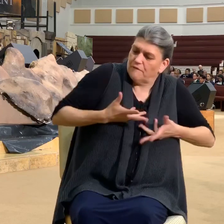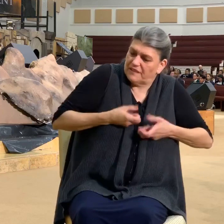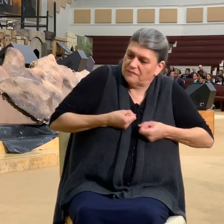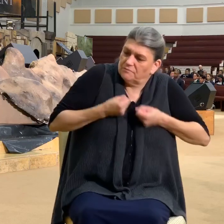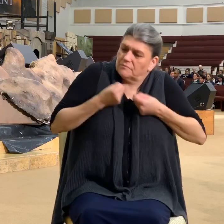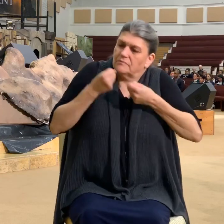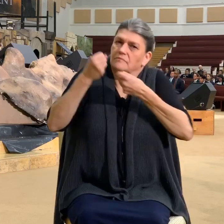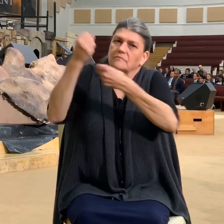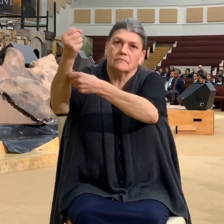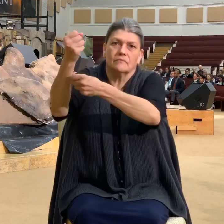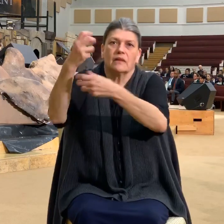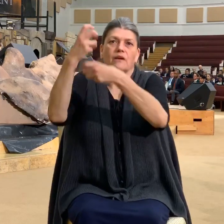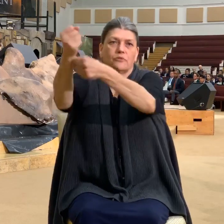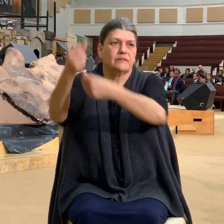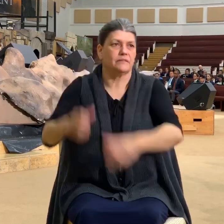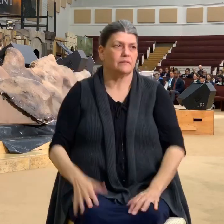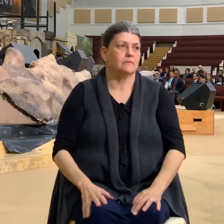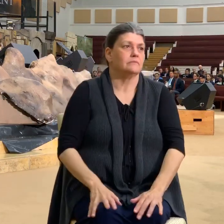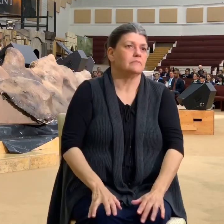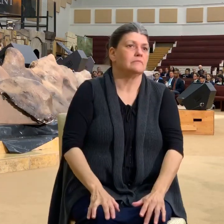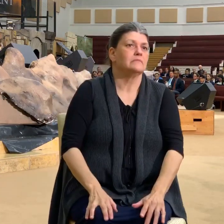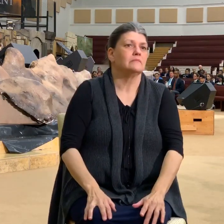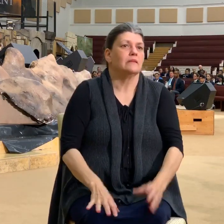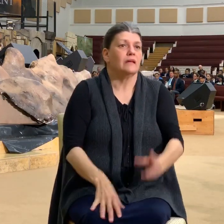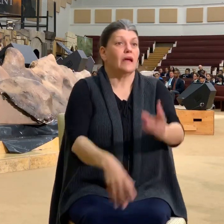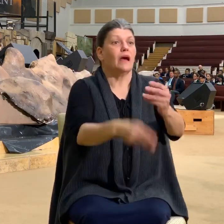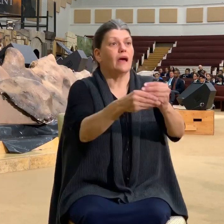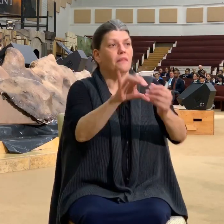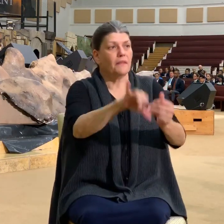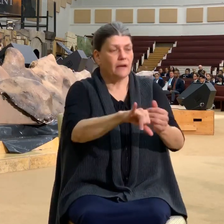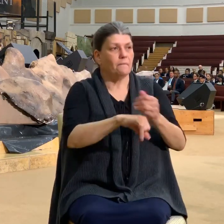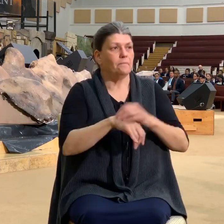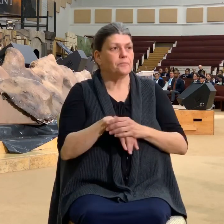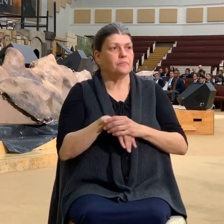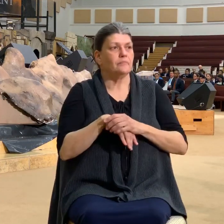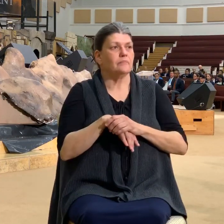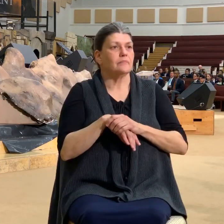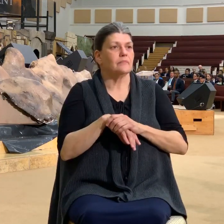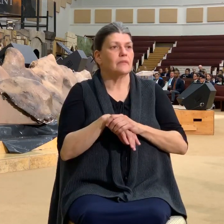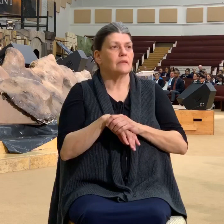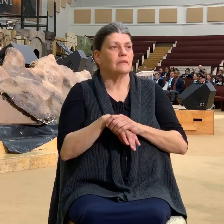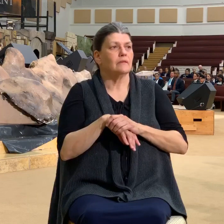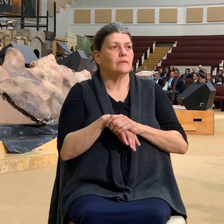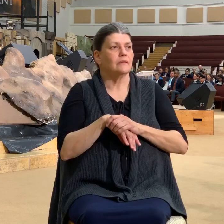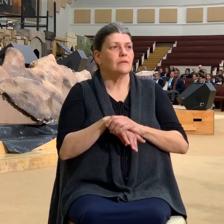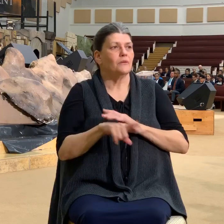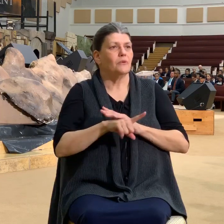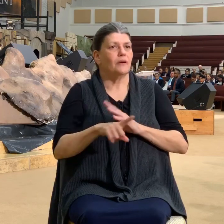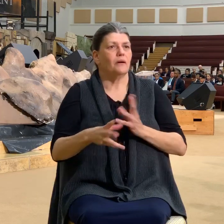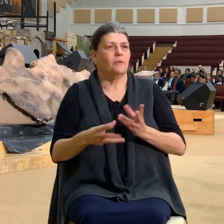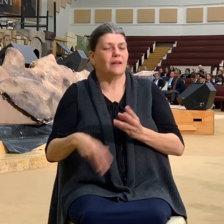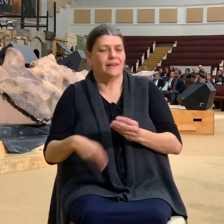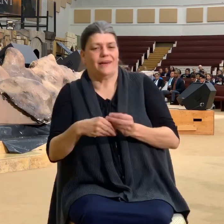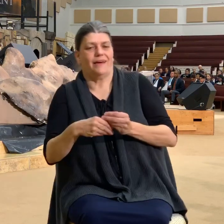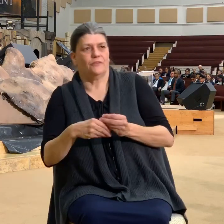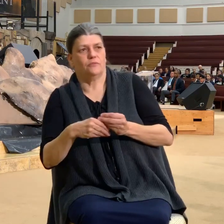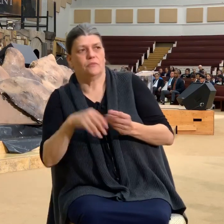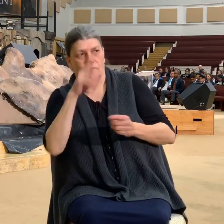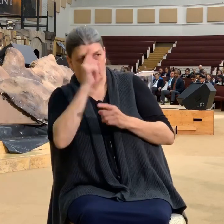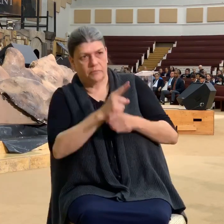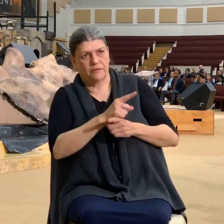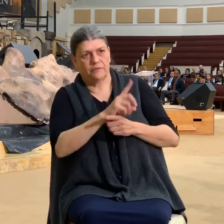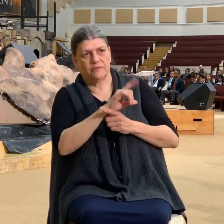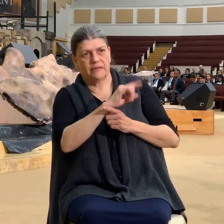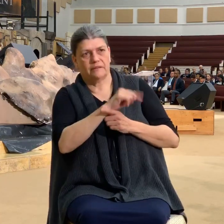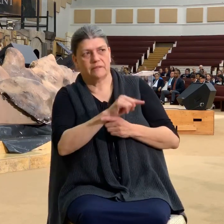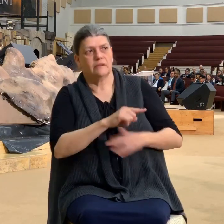on purpose. In addition to that, and here's where I'm going to tag in what Brother Gerardo said,